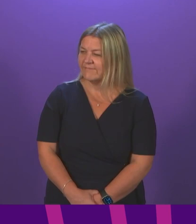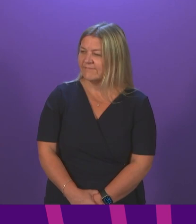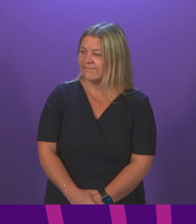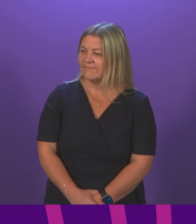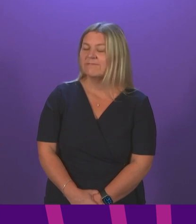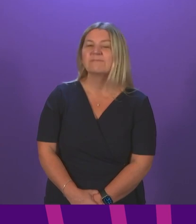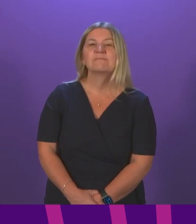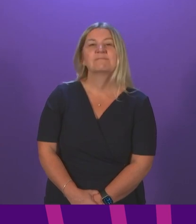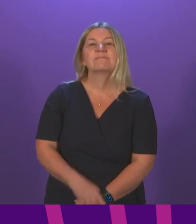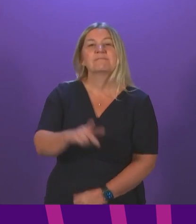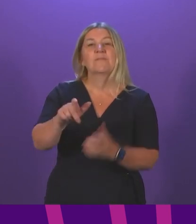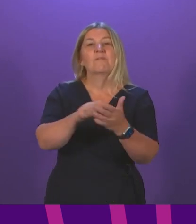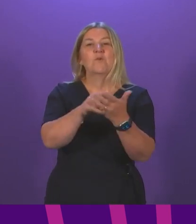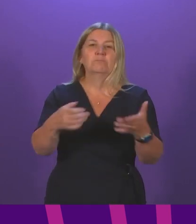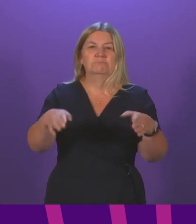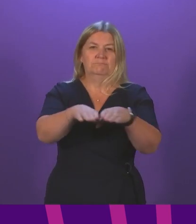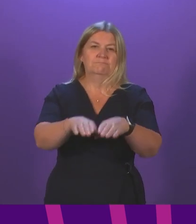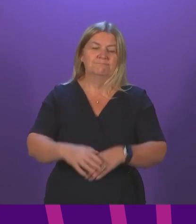The vote is now closed.